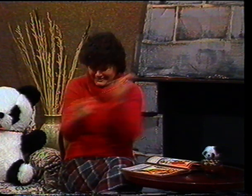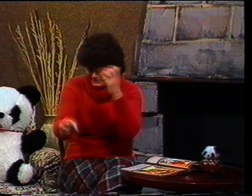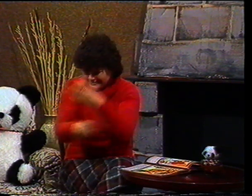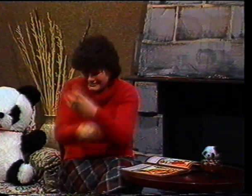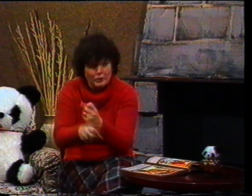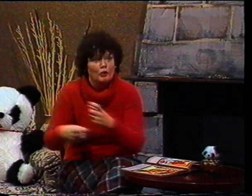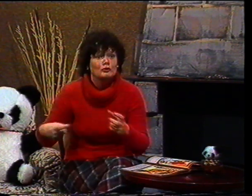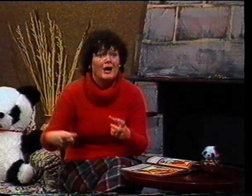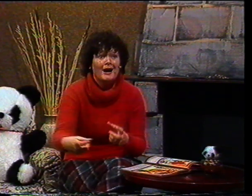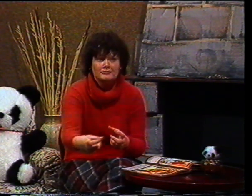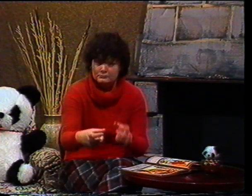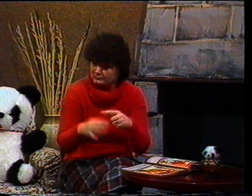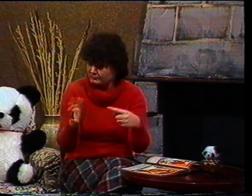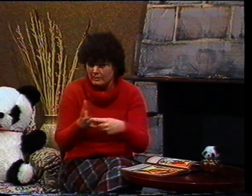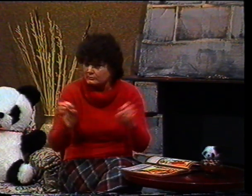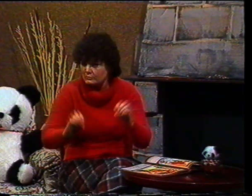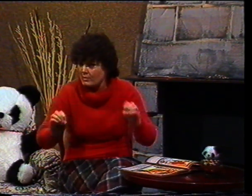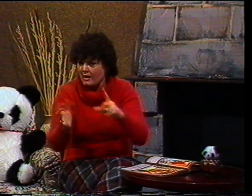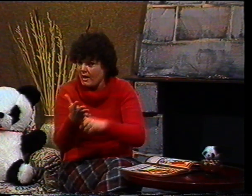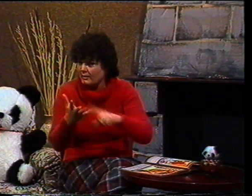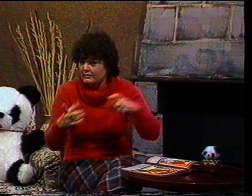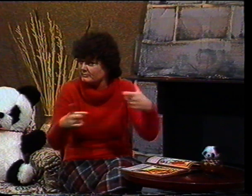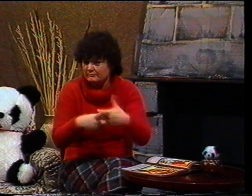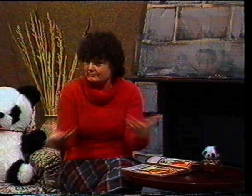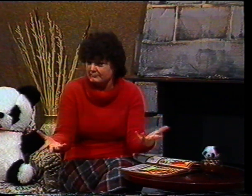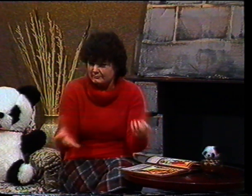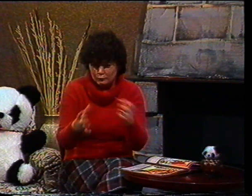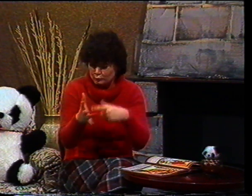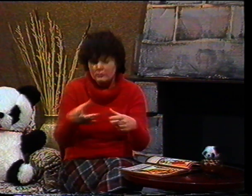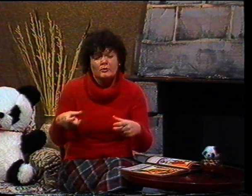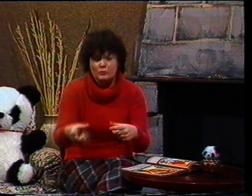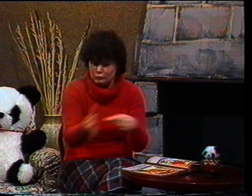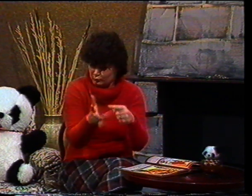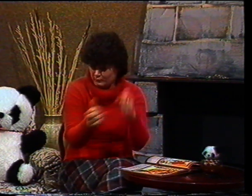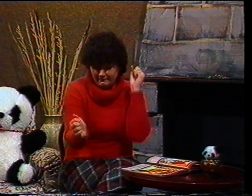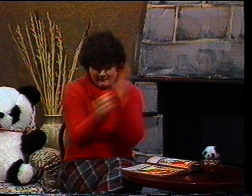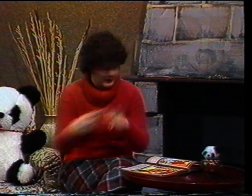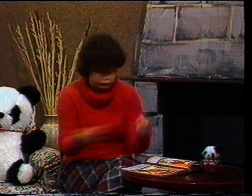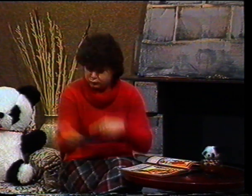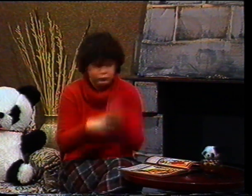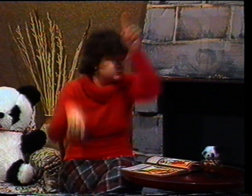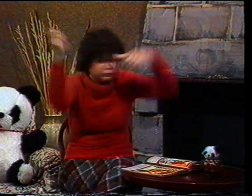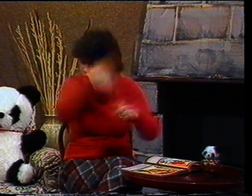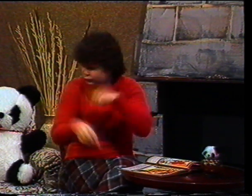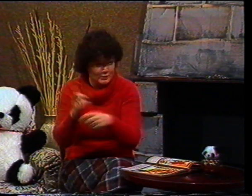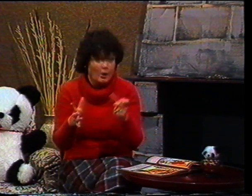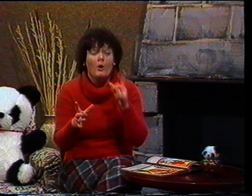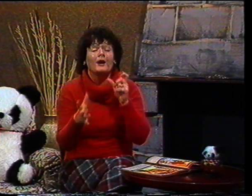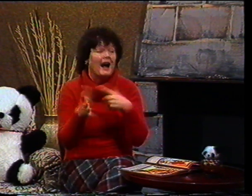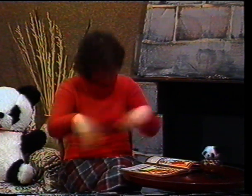The cat tried hard to catch the rats, but it had no luck because the rats were just too fast. They raced all over the